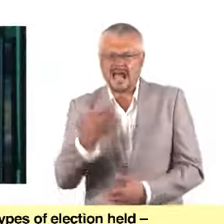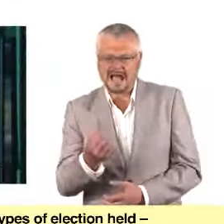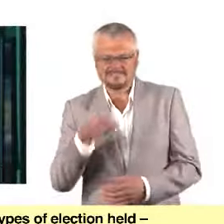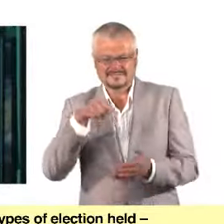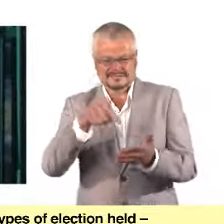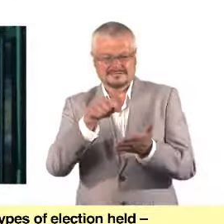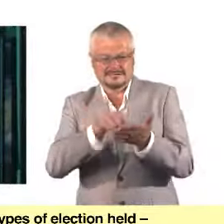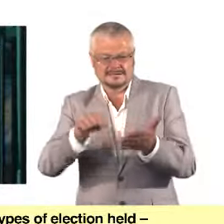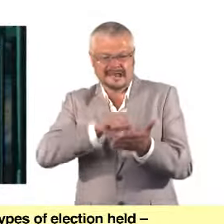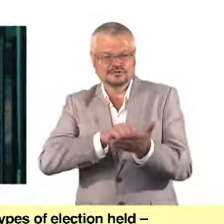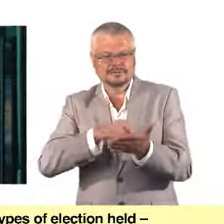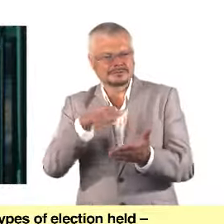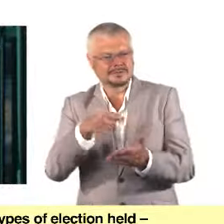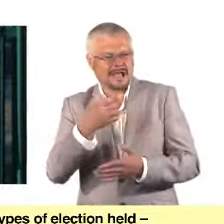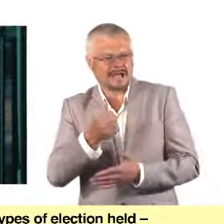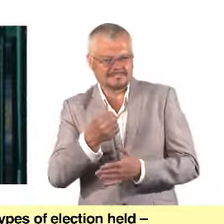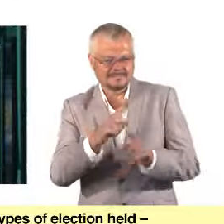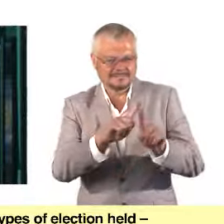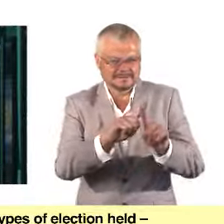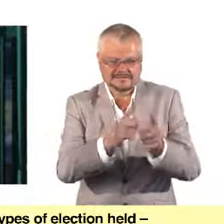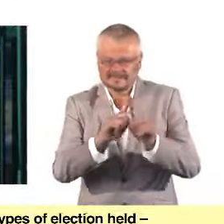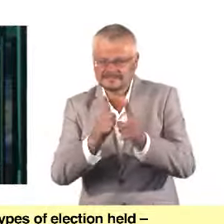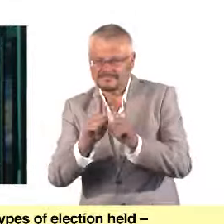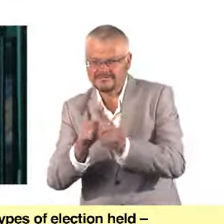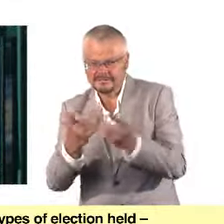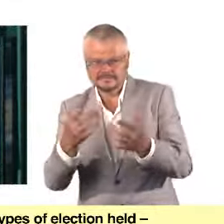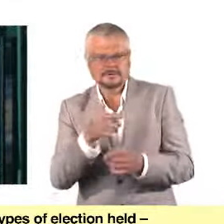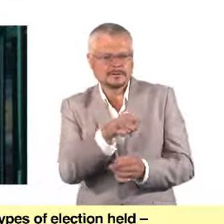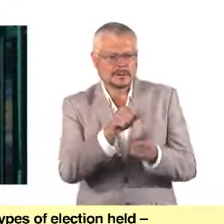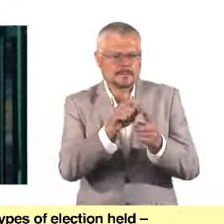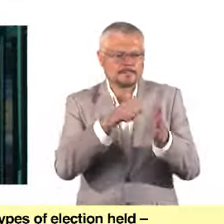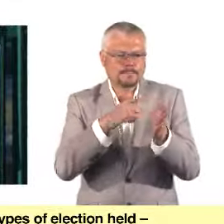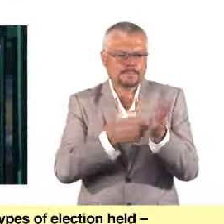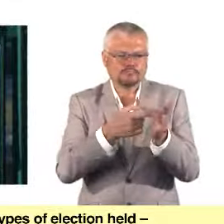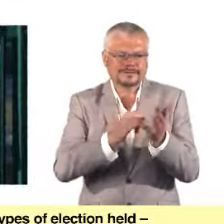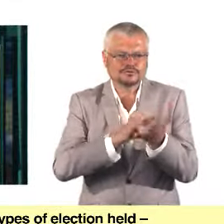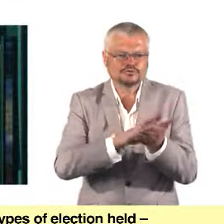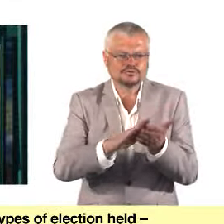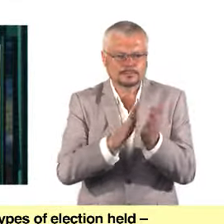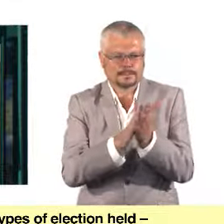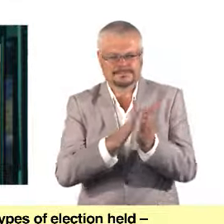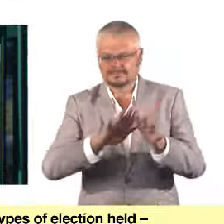There are different types of elections held. Parish and town council elections.